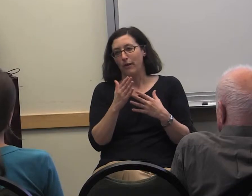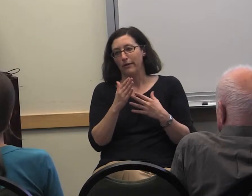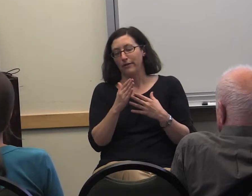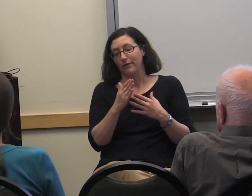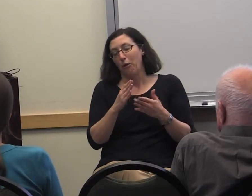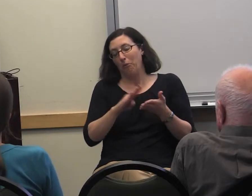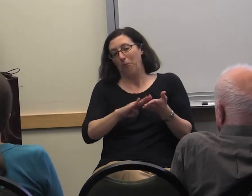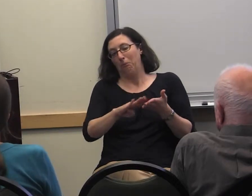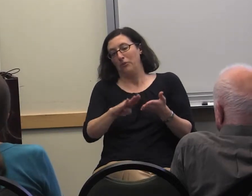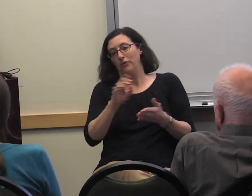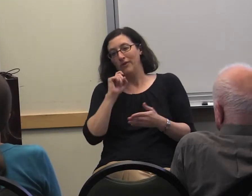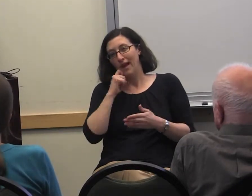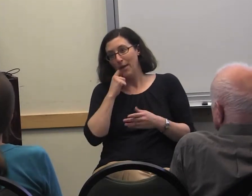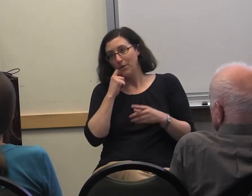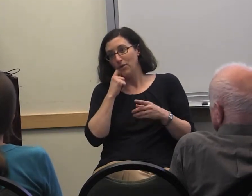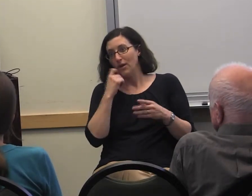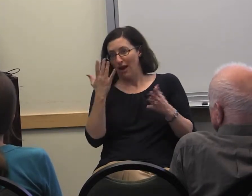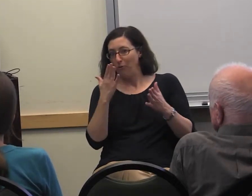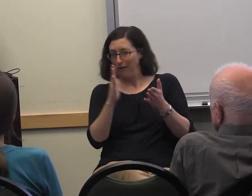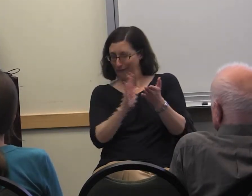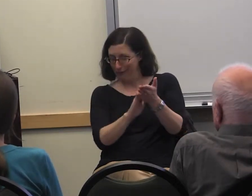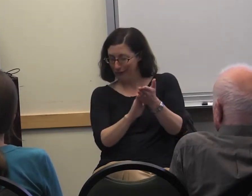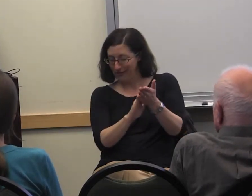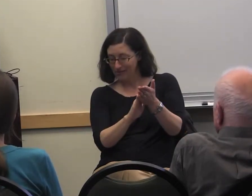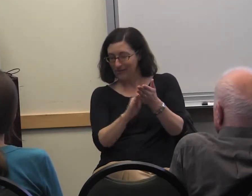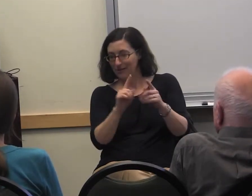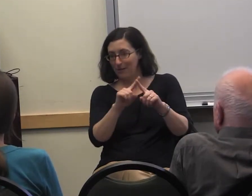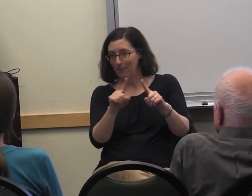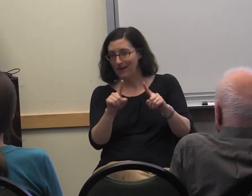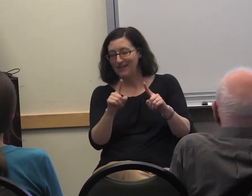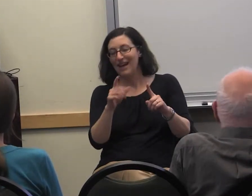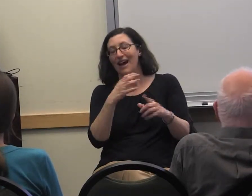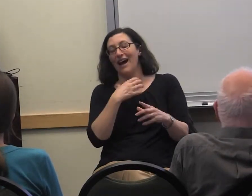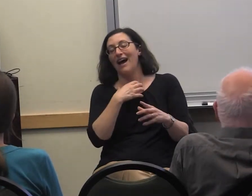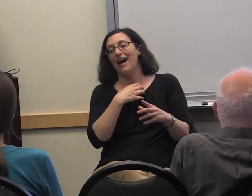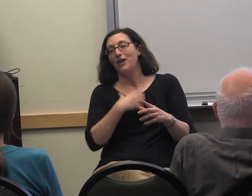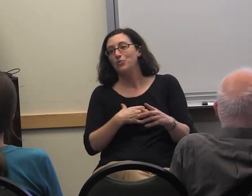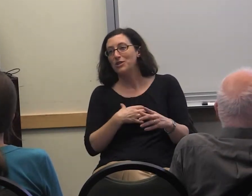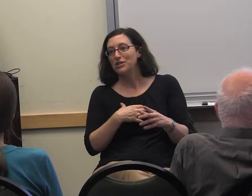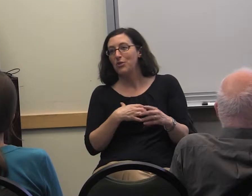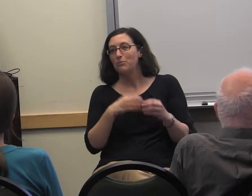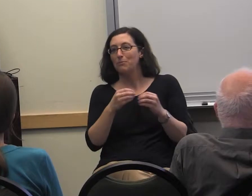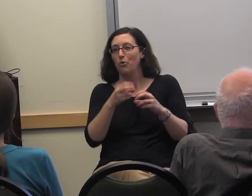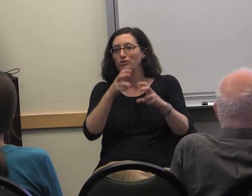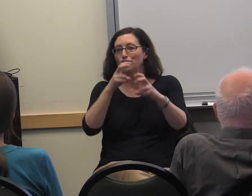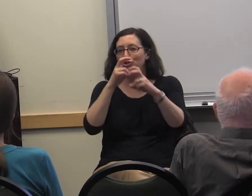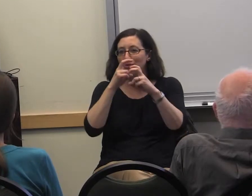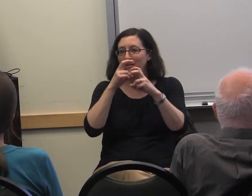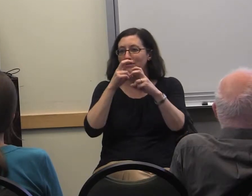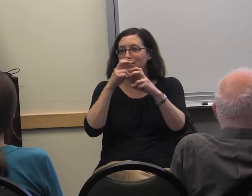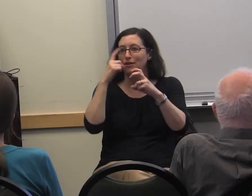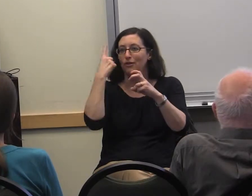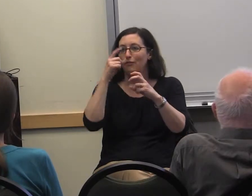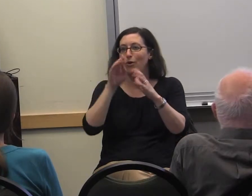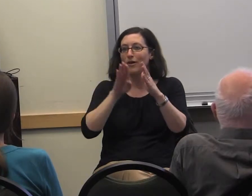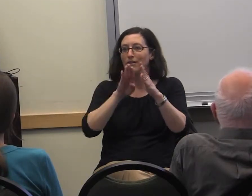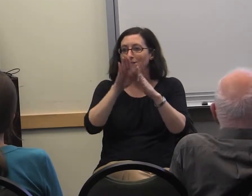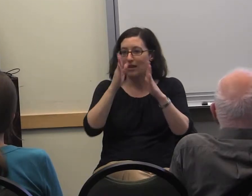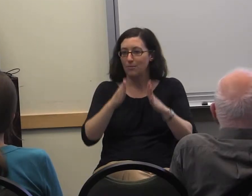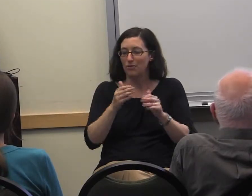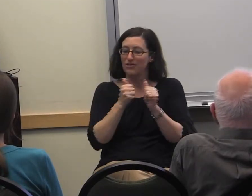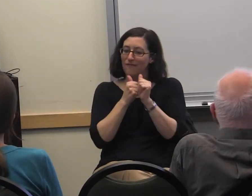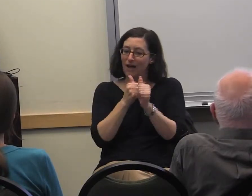but I do want to give them a pat on the back. But I want the developer. I wish they would be harder on the developers to follow the